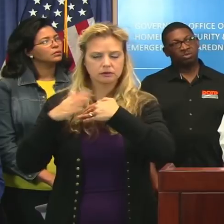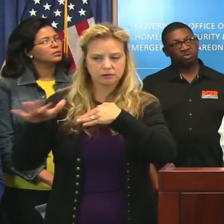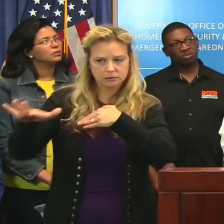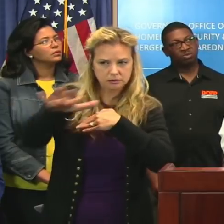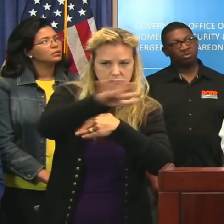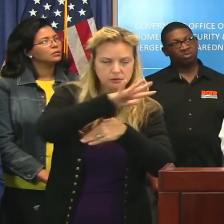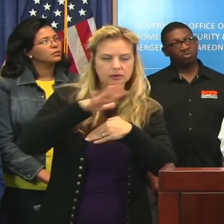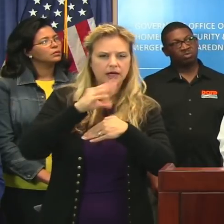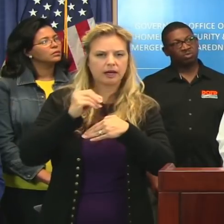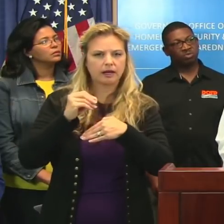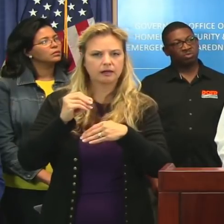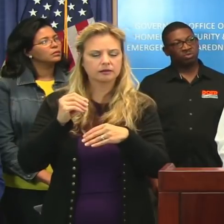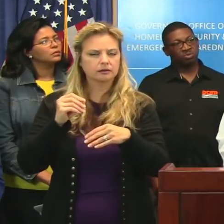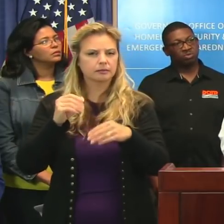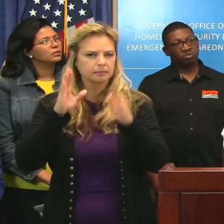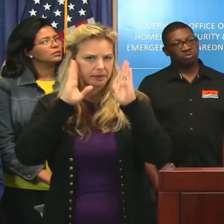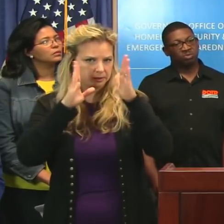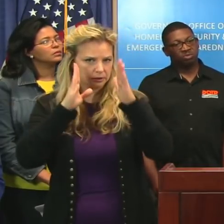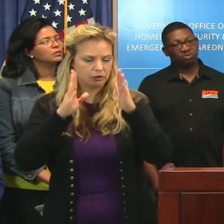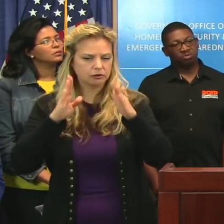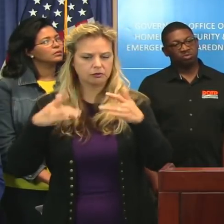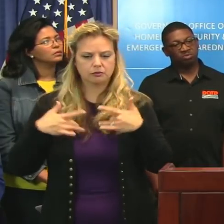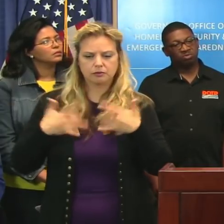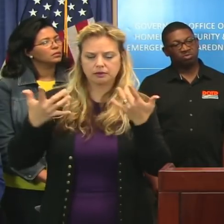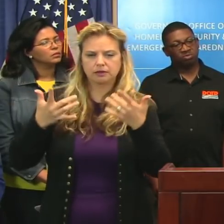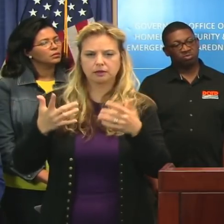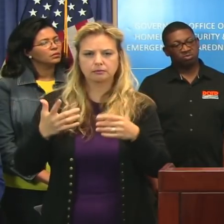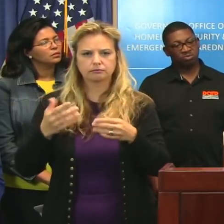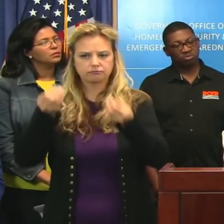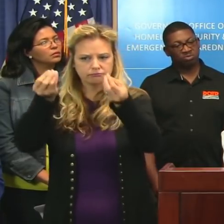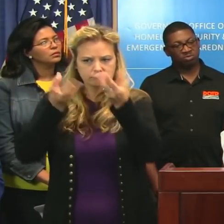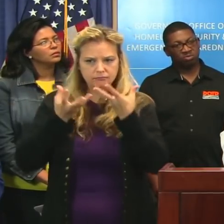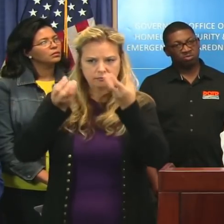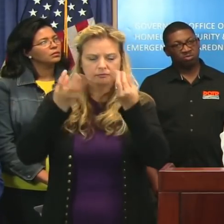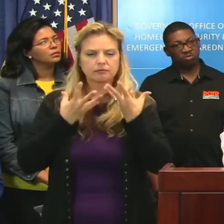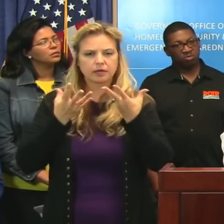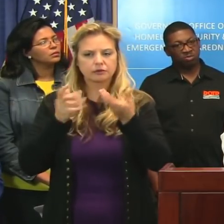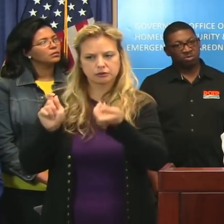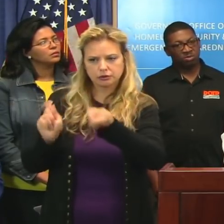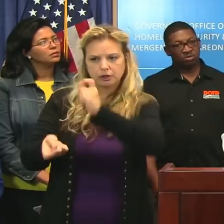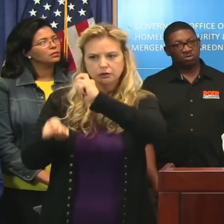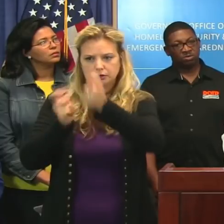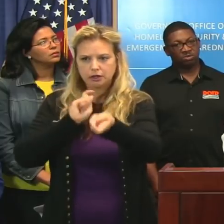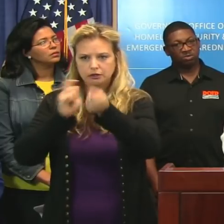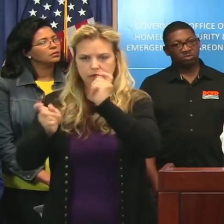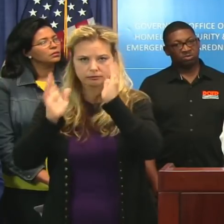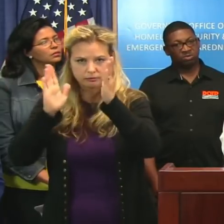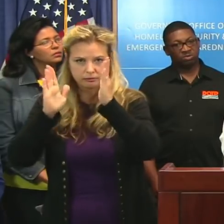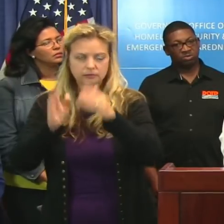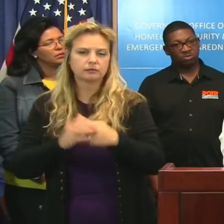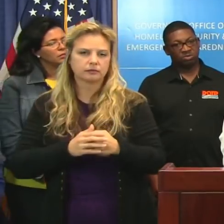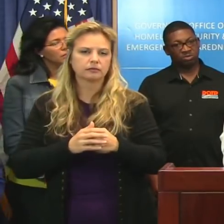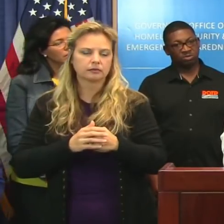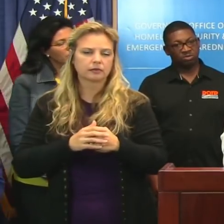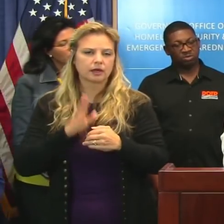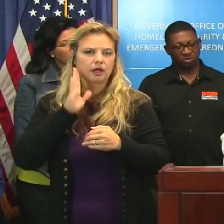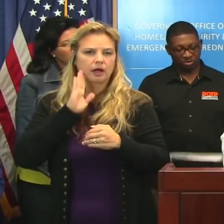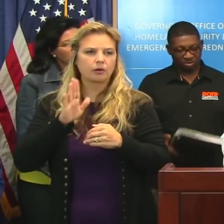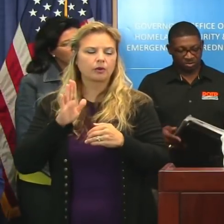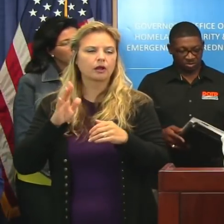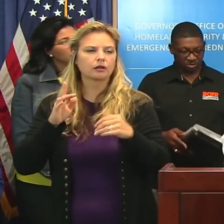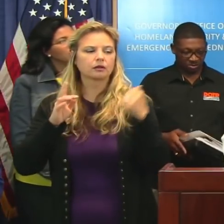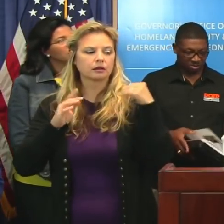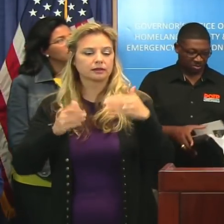make it your business to stay informed, stay updated as things can change rapidly. I'm going to be followed